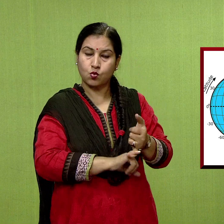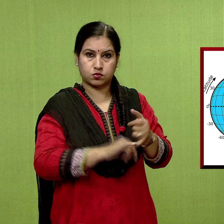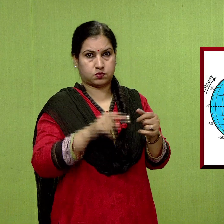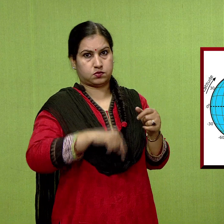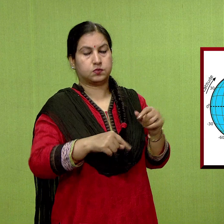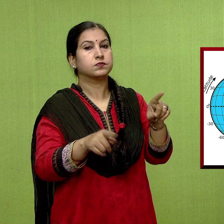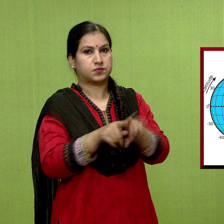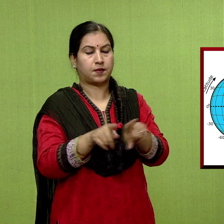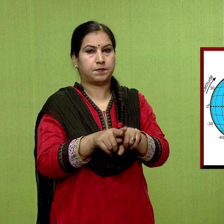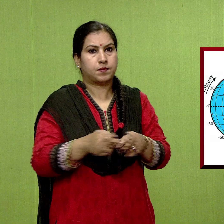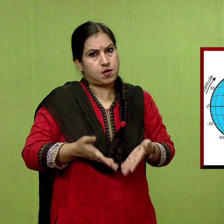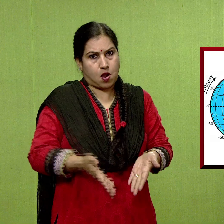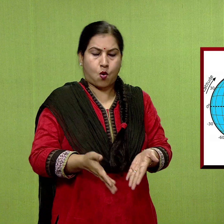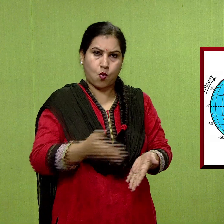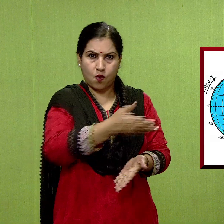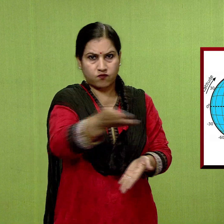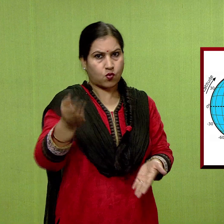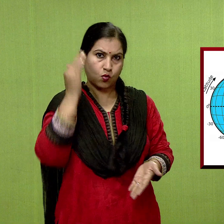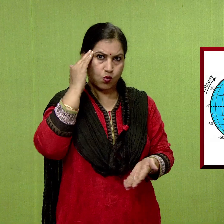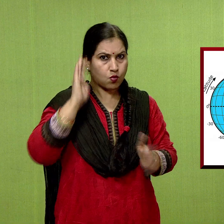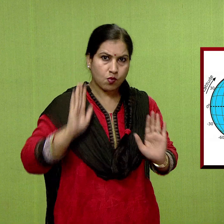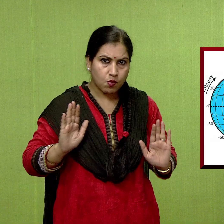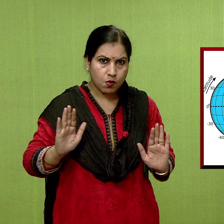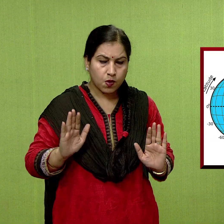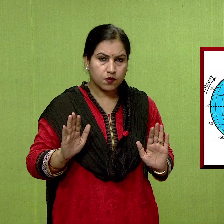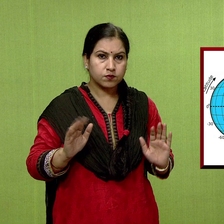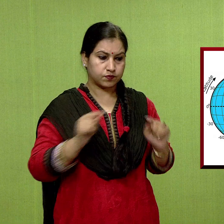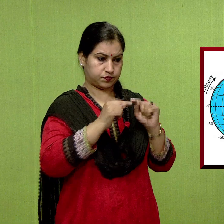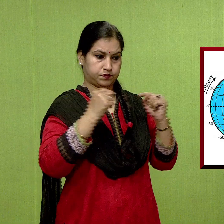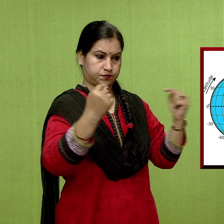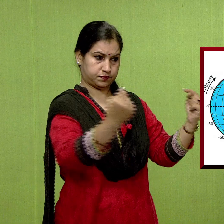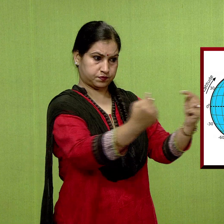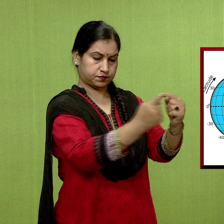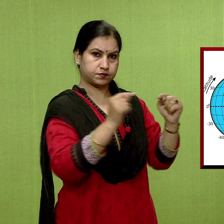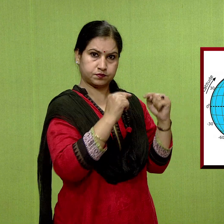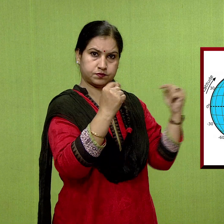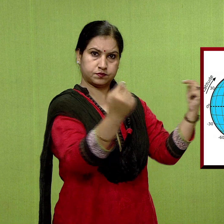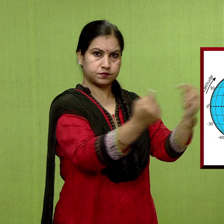Similarly, now we have understood about the latitude.